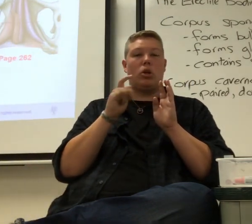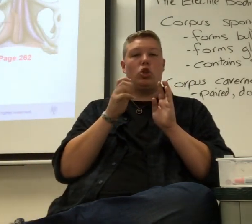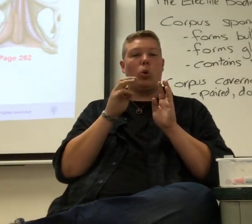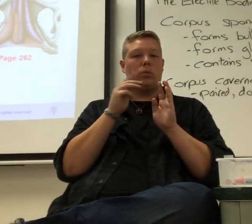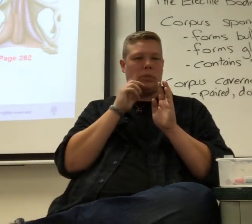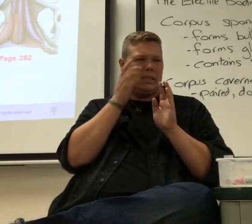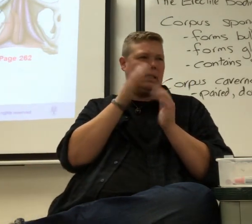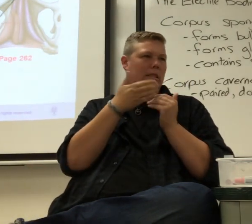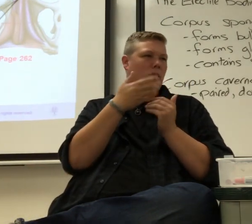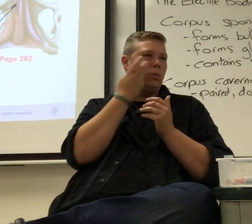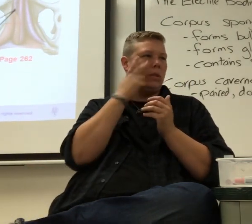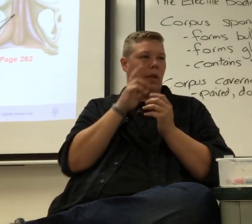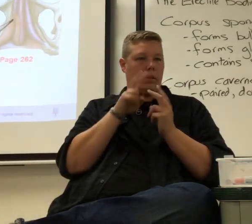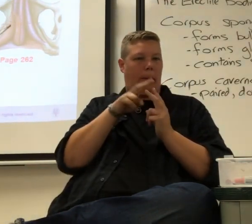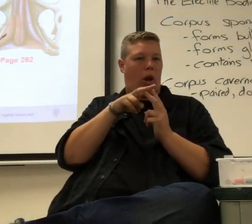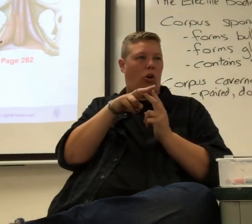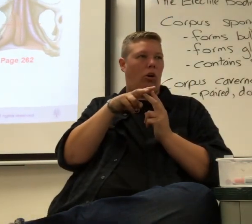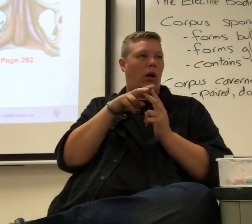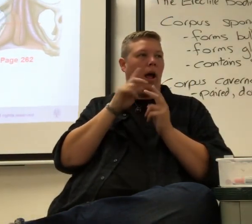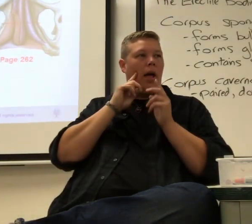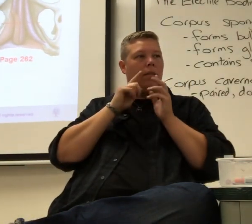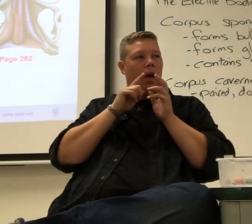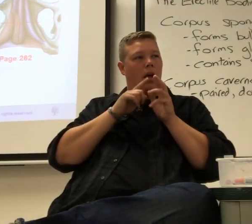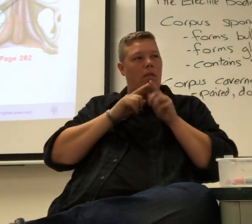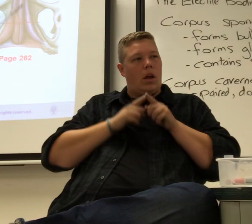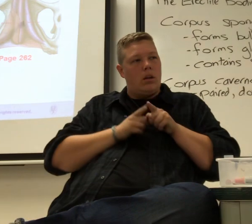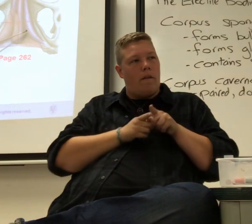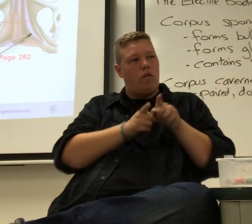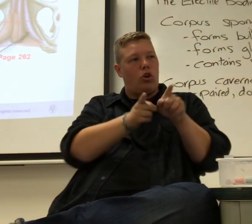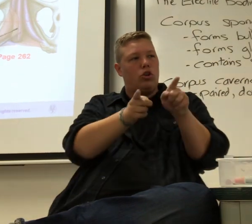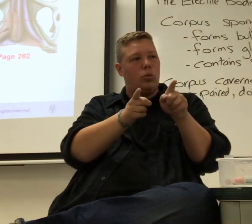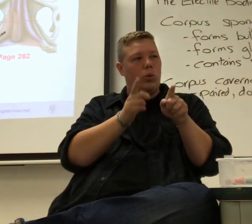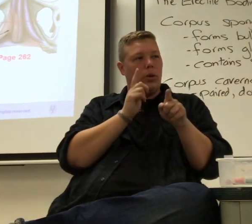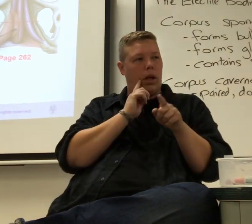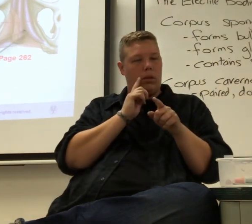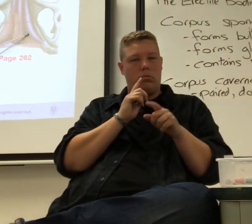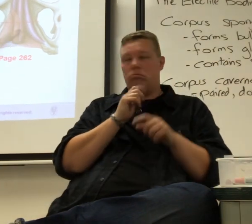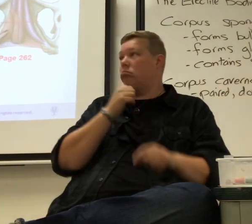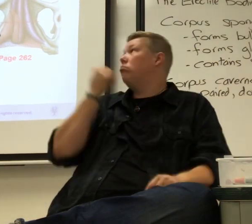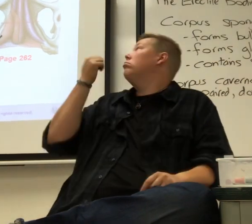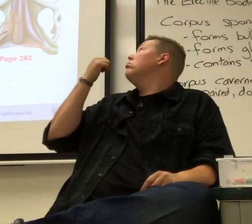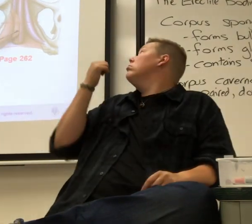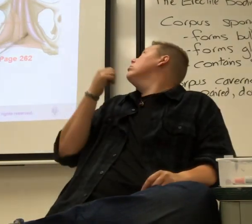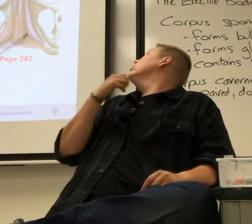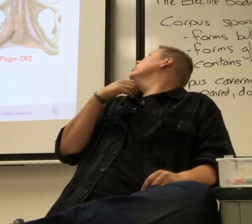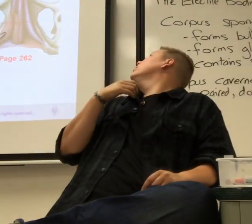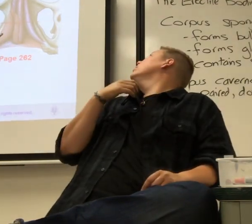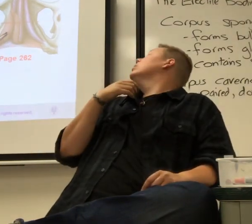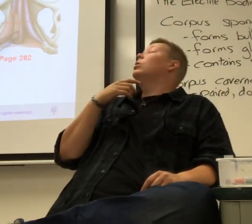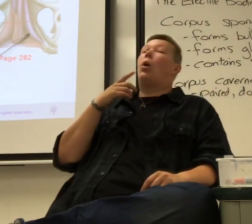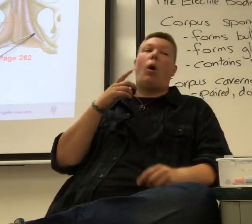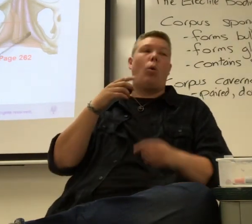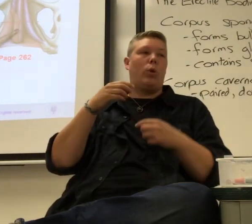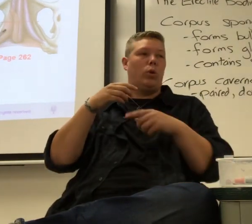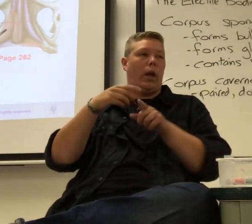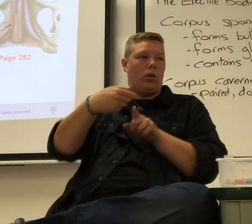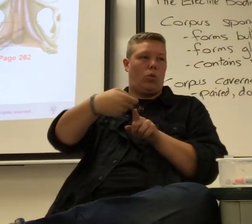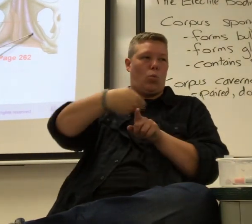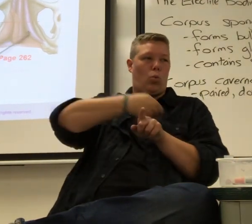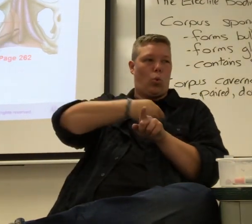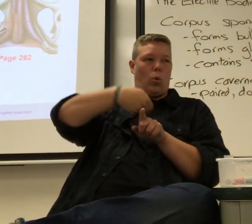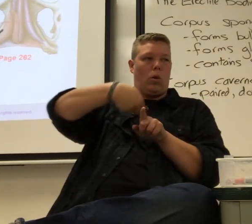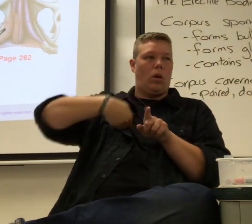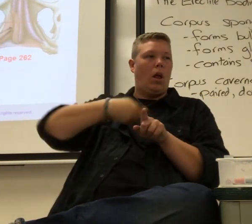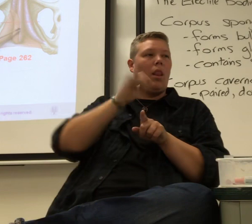paired, and they diverge as you get to the root of the penis here. So where it diverges here, like little legs,